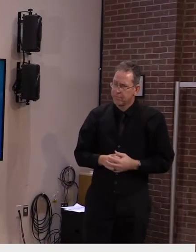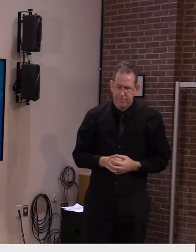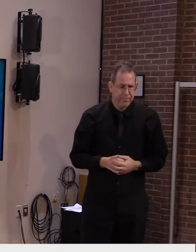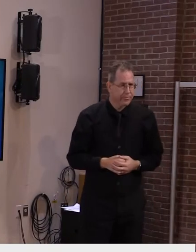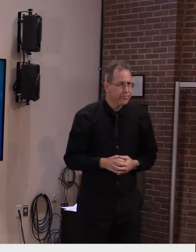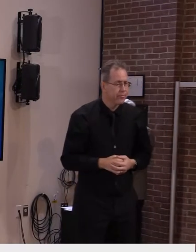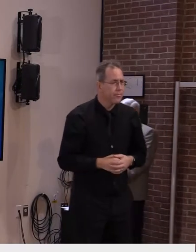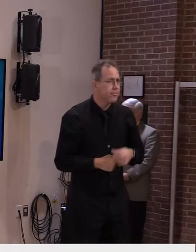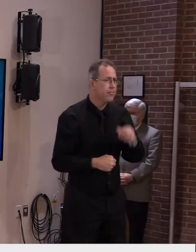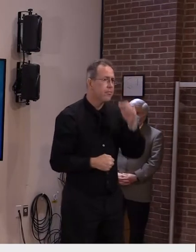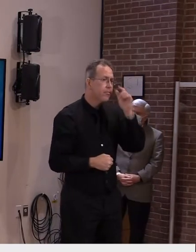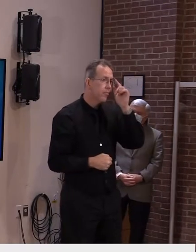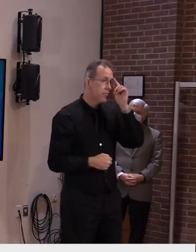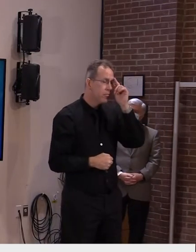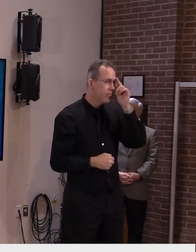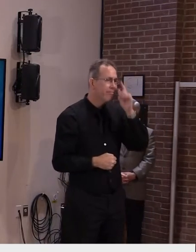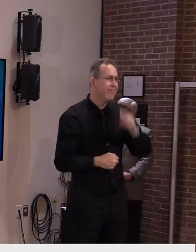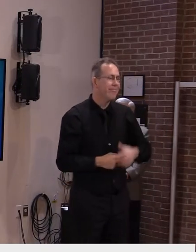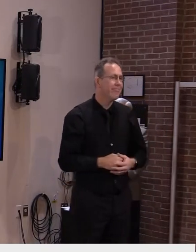So